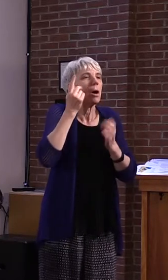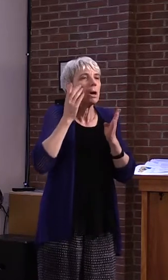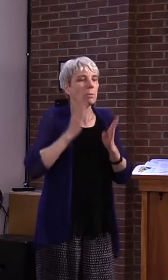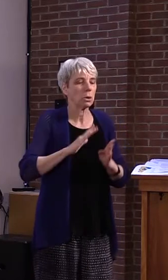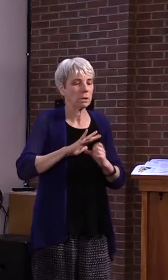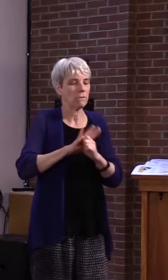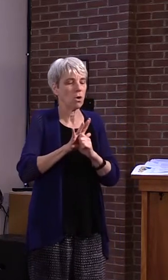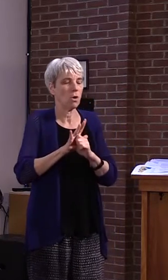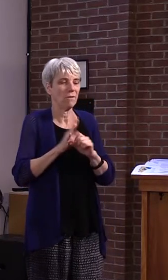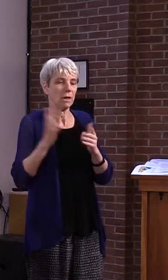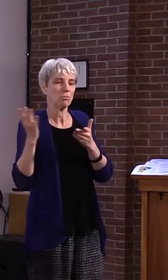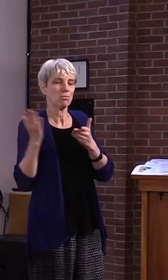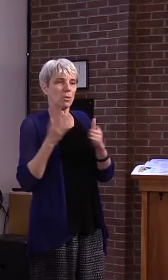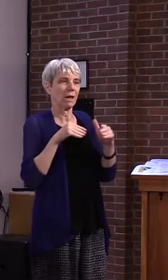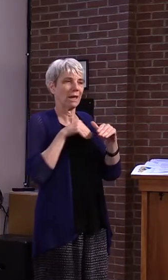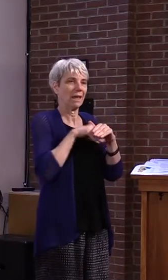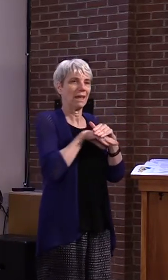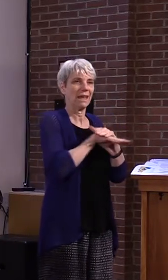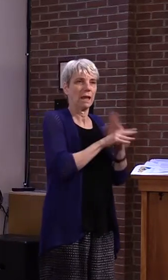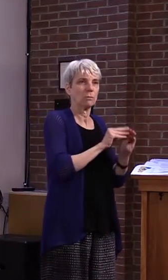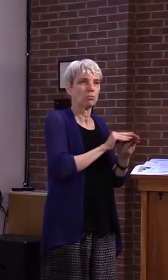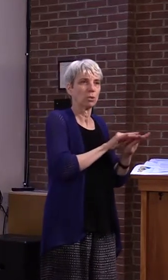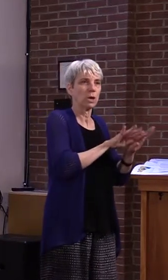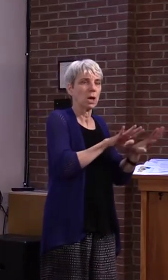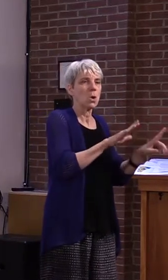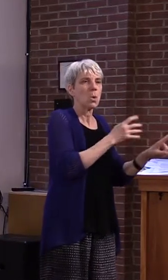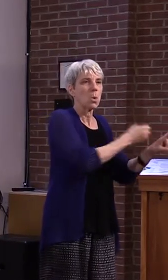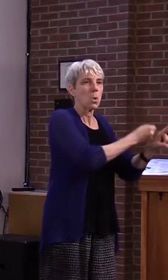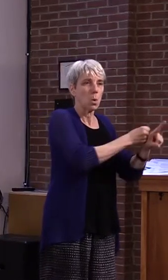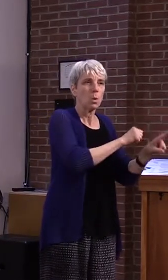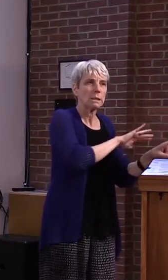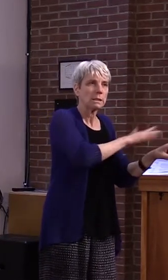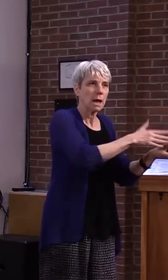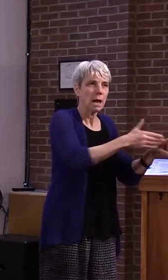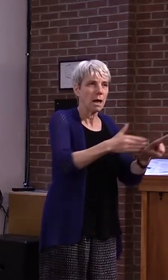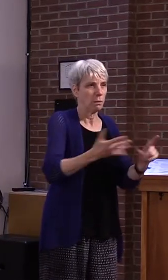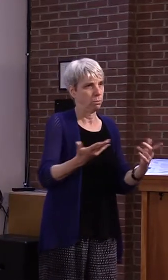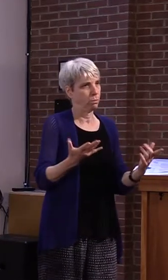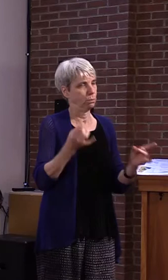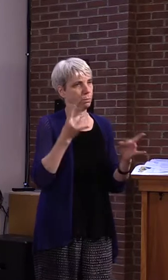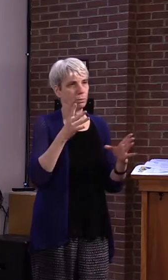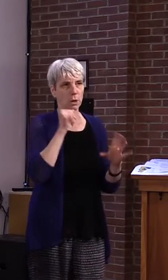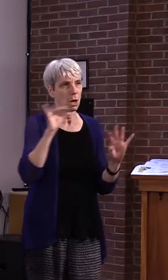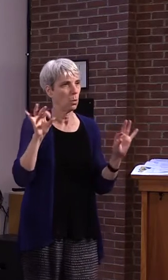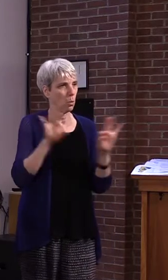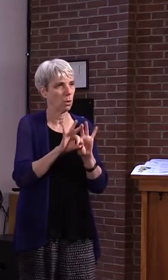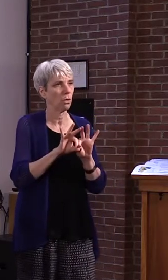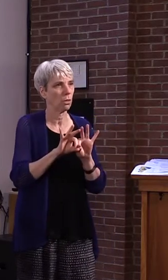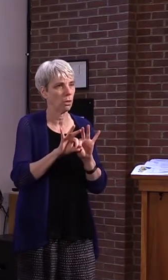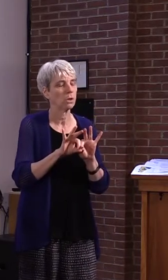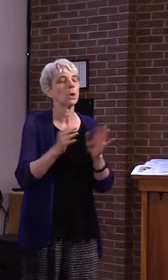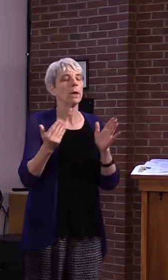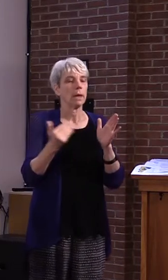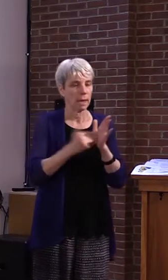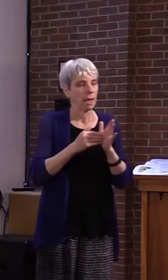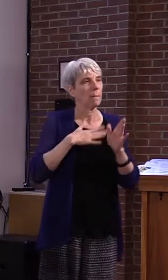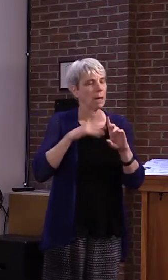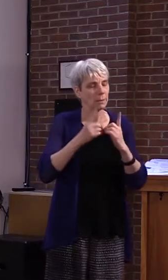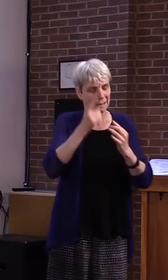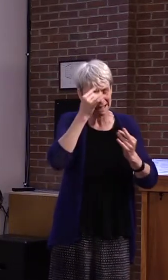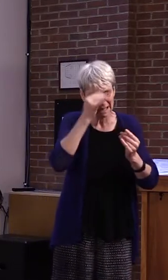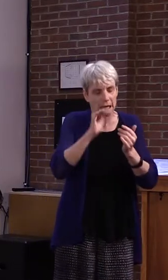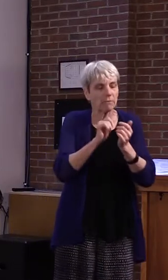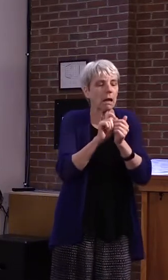just to give you an update, the health department and myself are still looking into possible ways to make small changes to